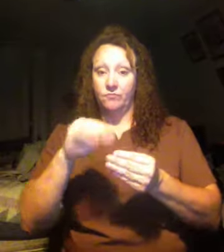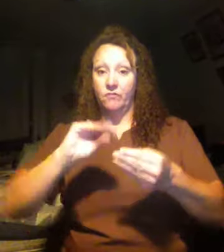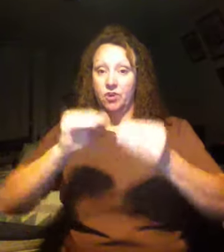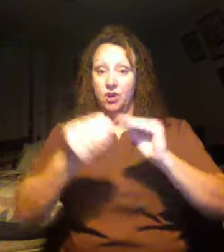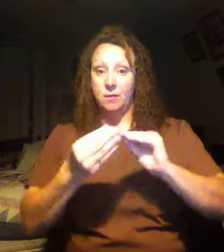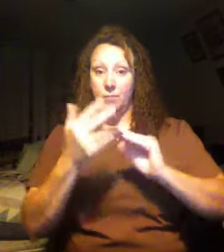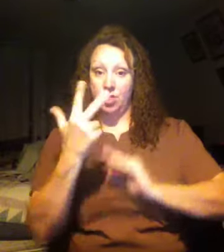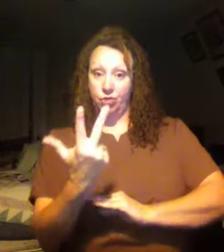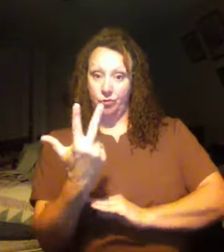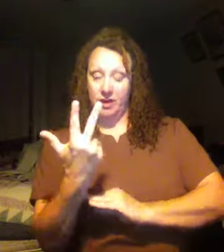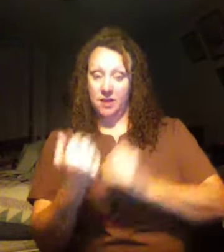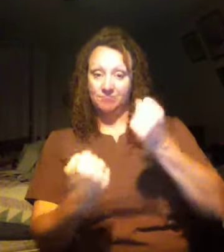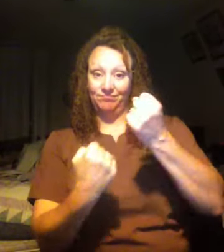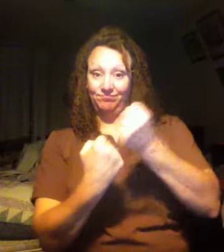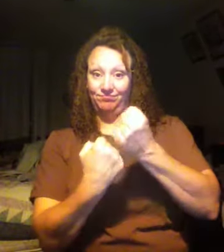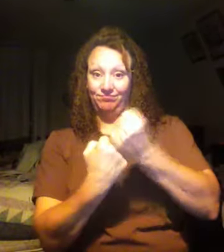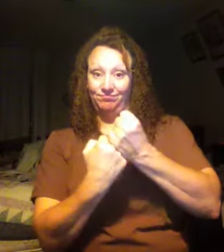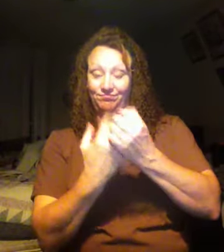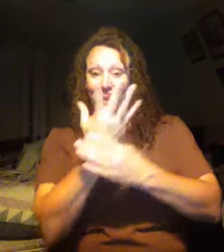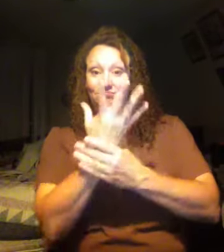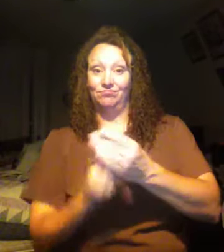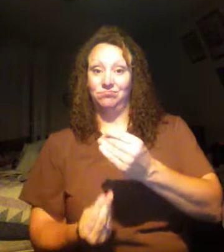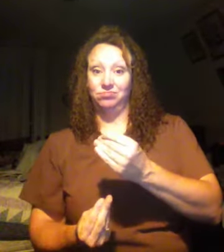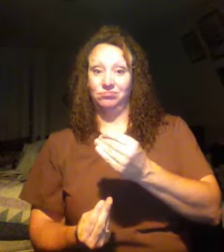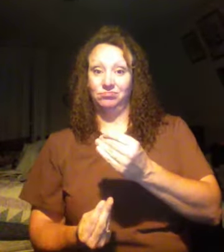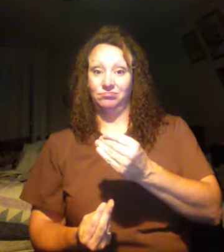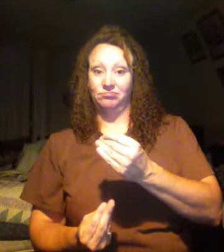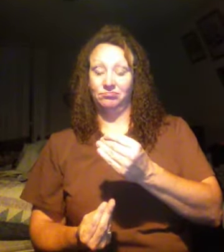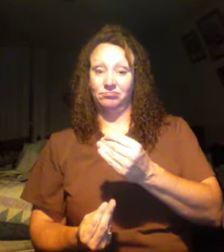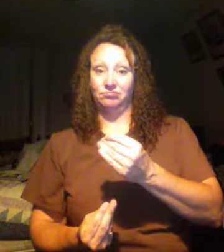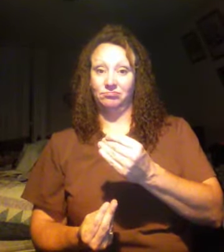Lack of support. And then we'll talk about that in just a second.